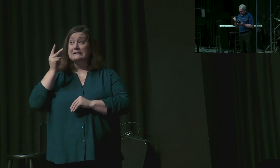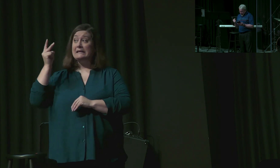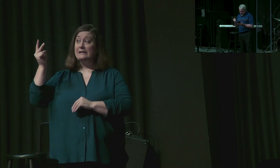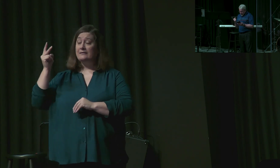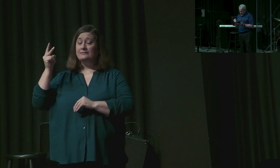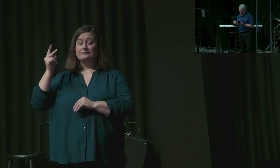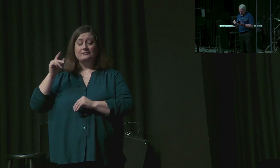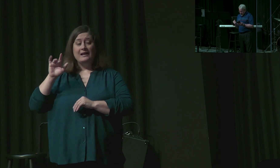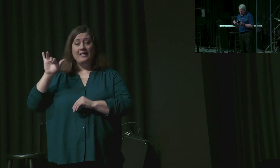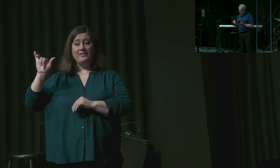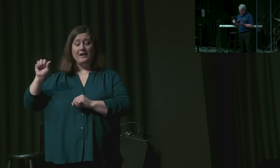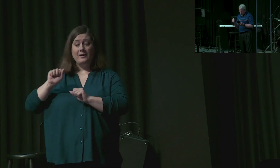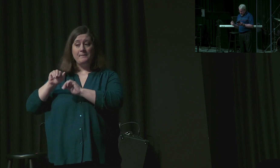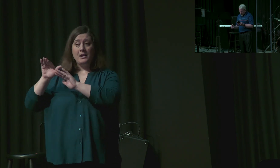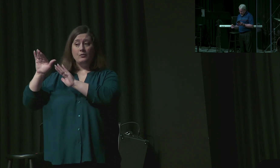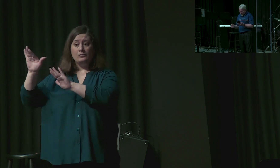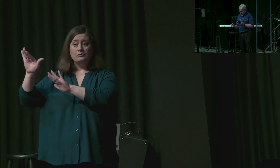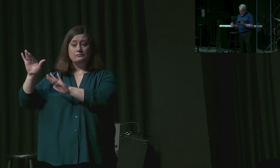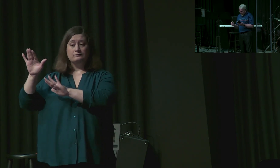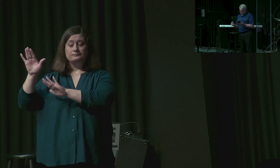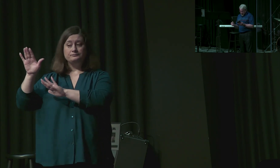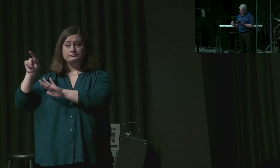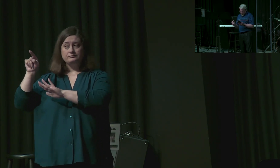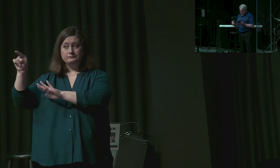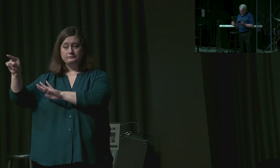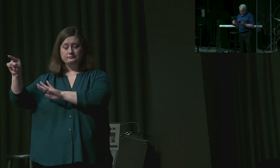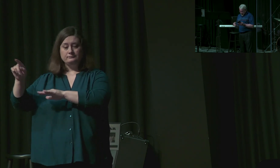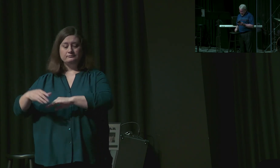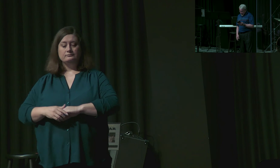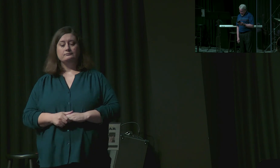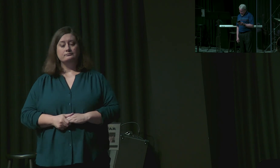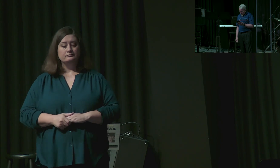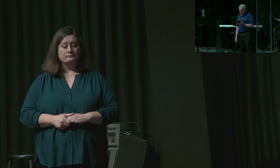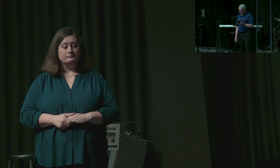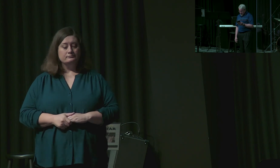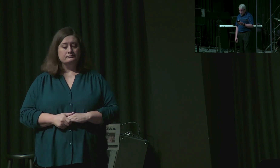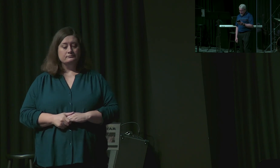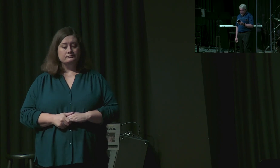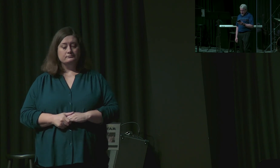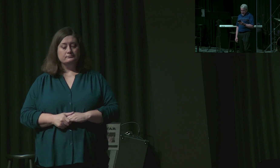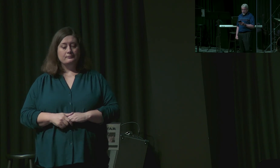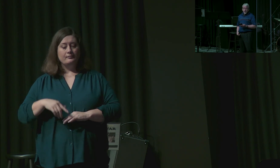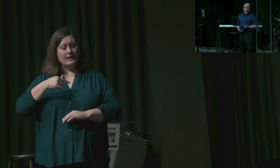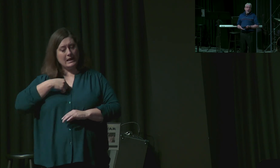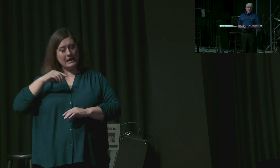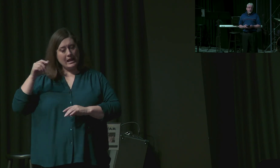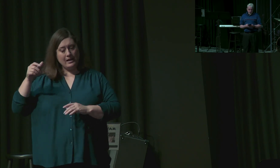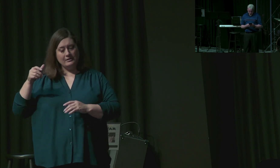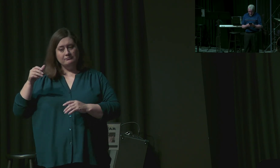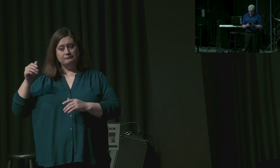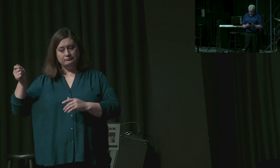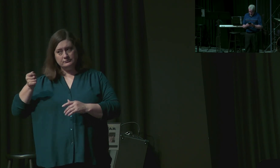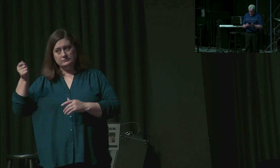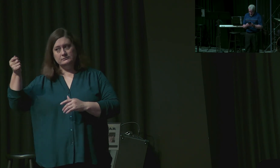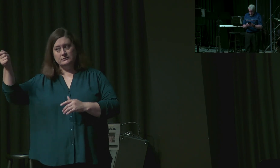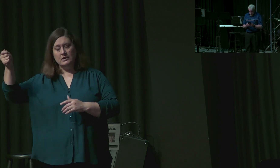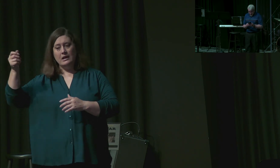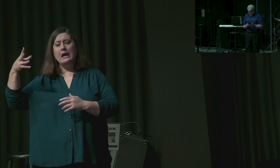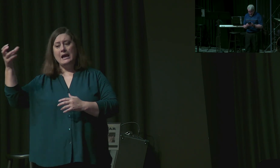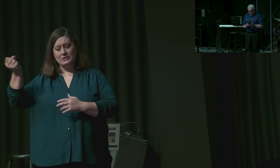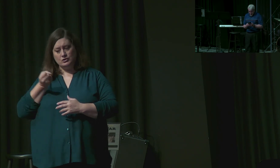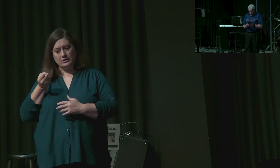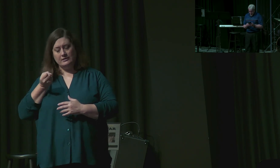from the hand of the Amorites with my sword and with my bow." So Jacob's future blessing